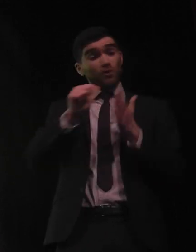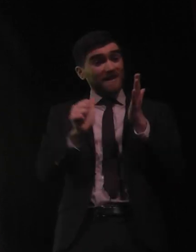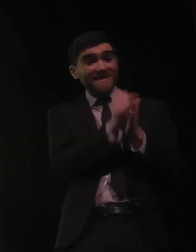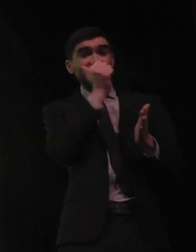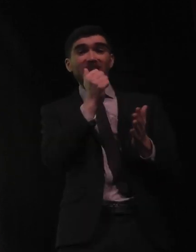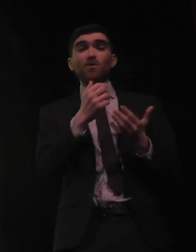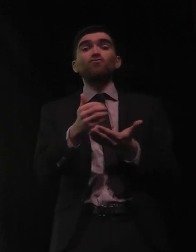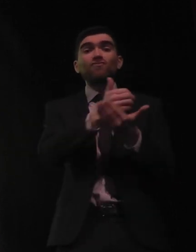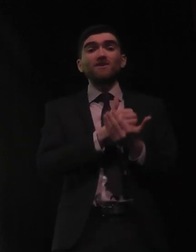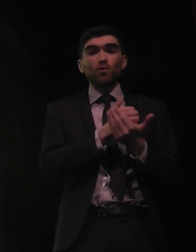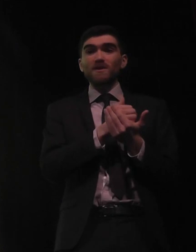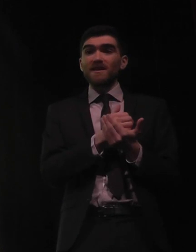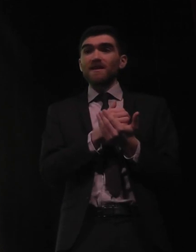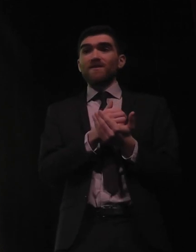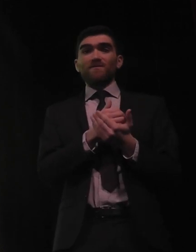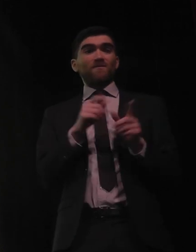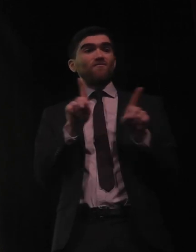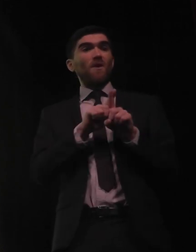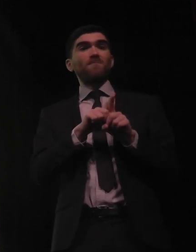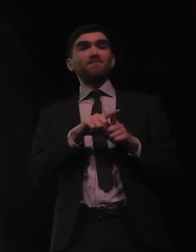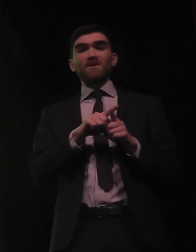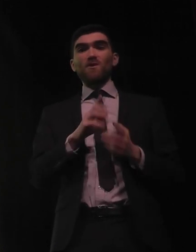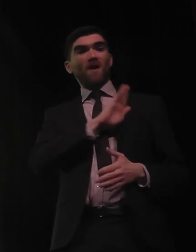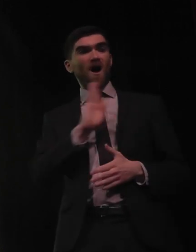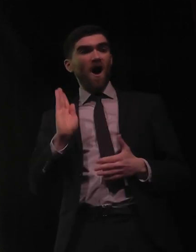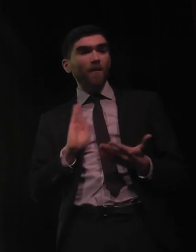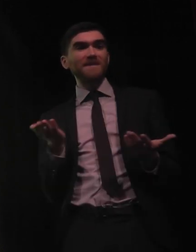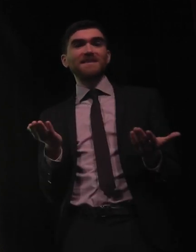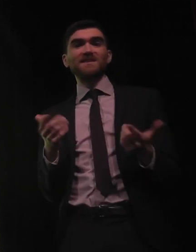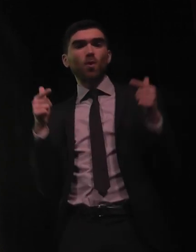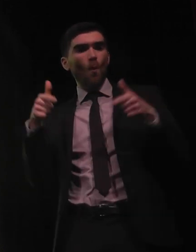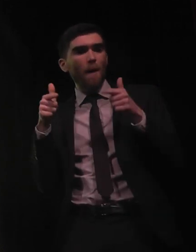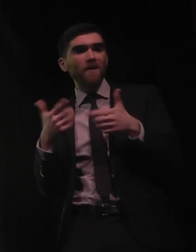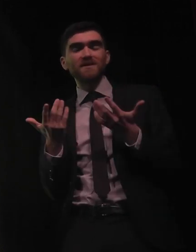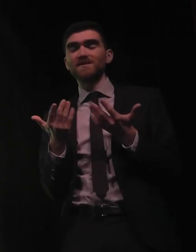the existing arms industries, such as